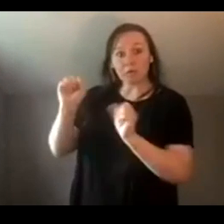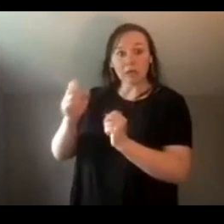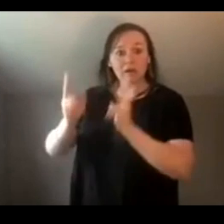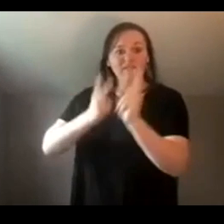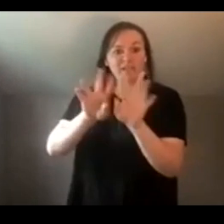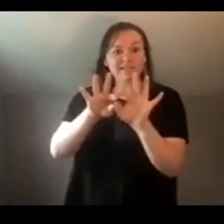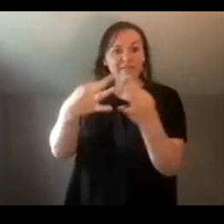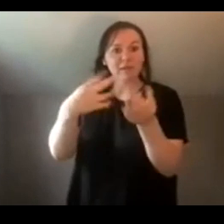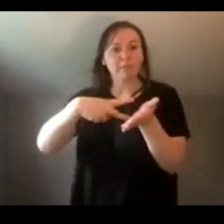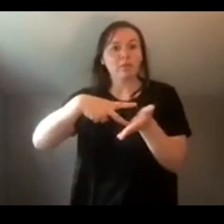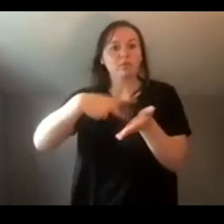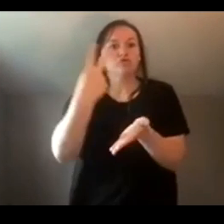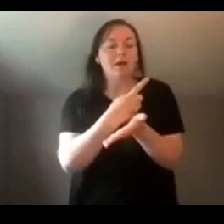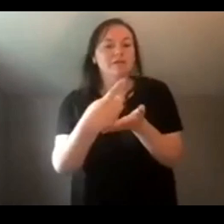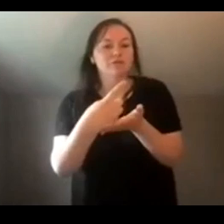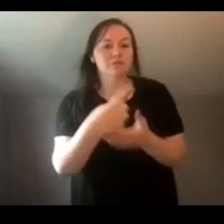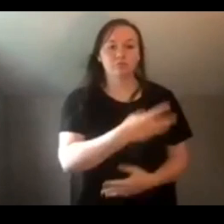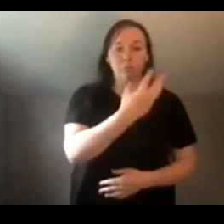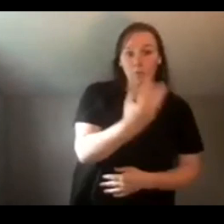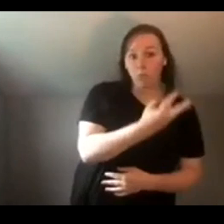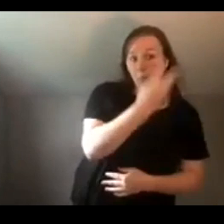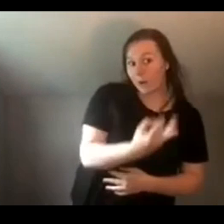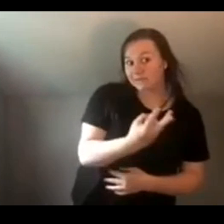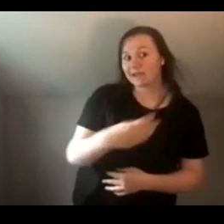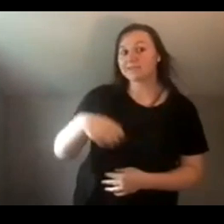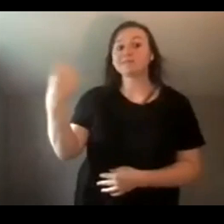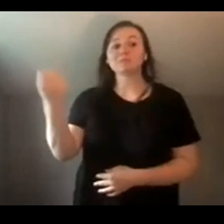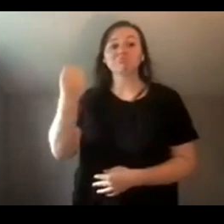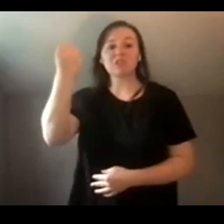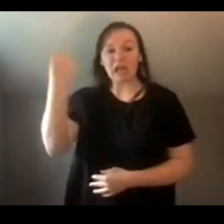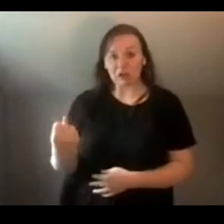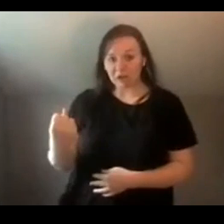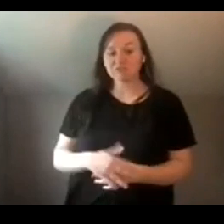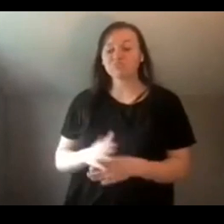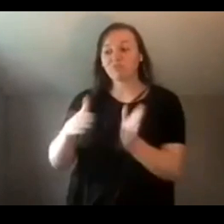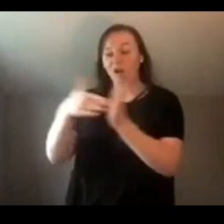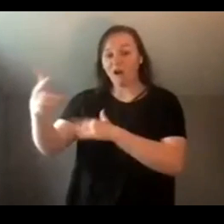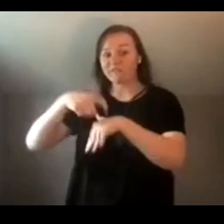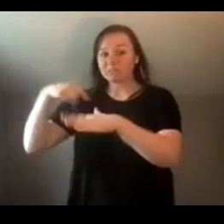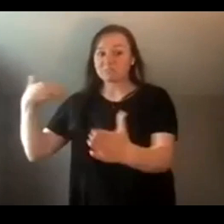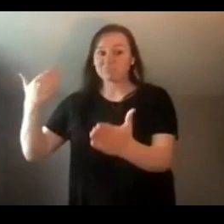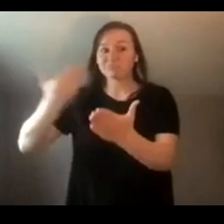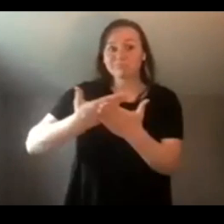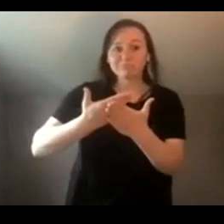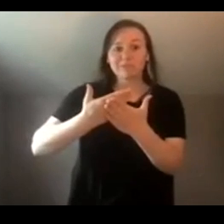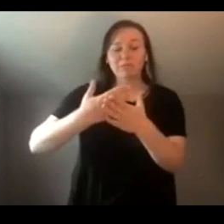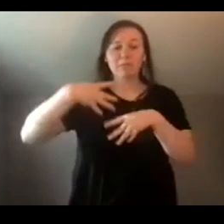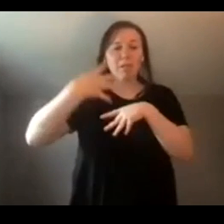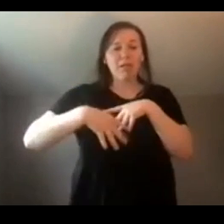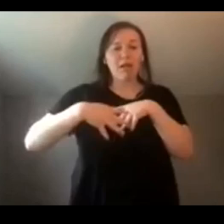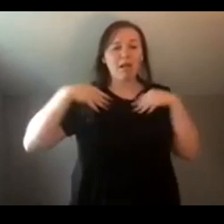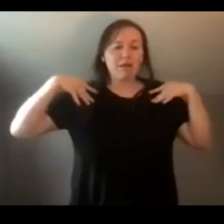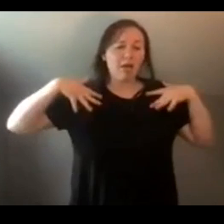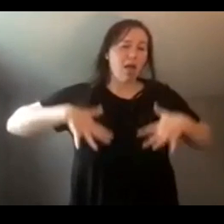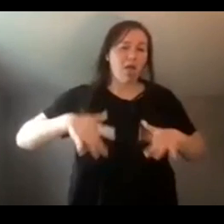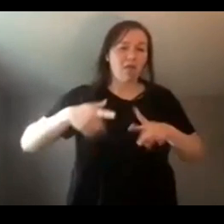a week, Wednesdays and Saturdays, and often when he arrived, he was all bloody from the beatings. His